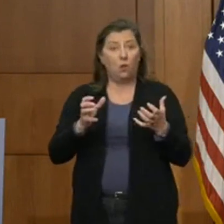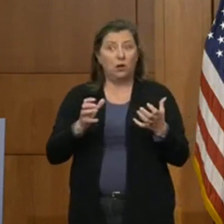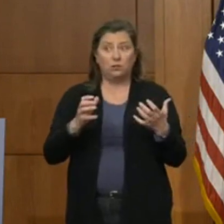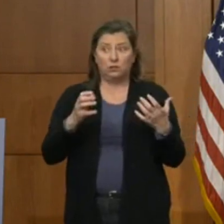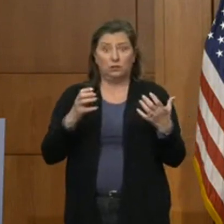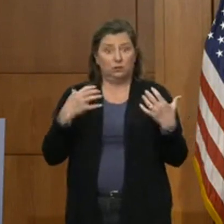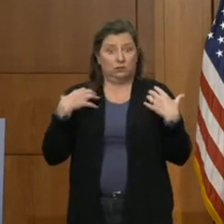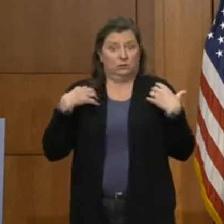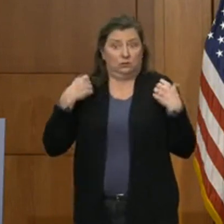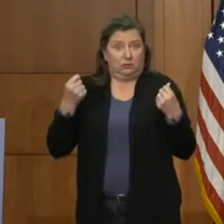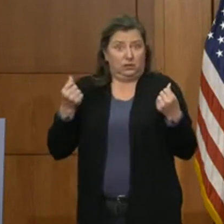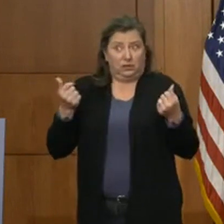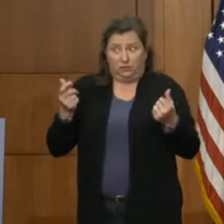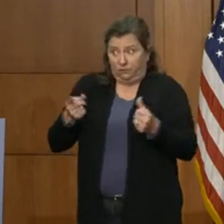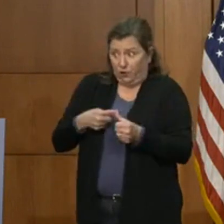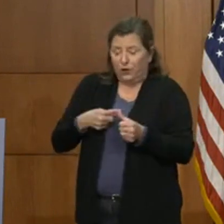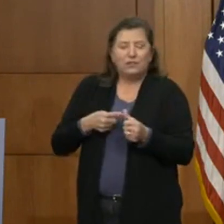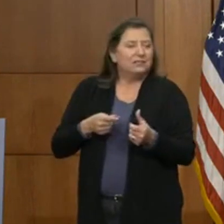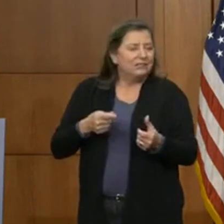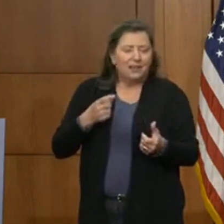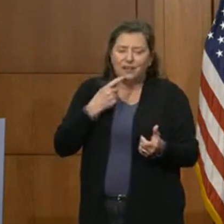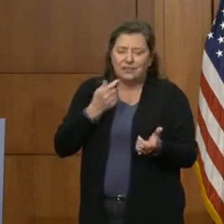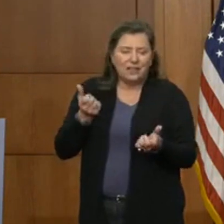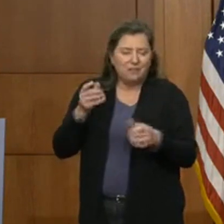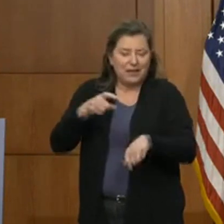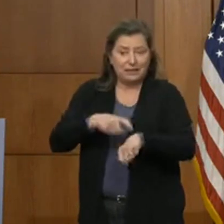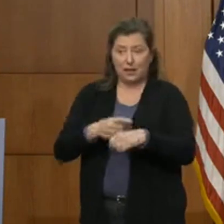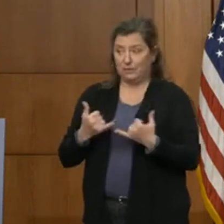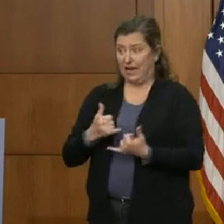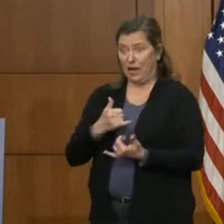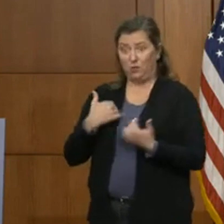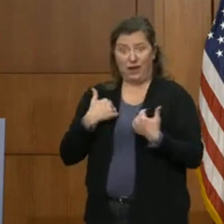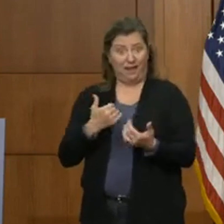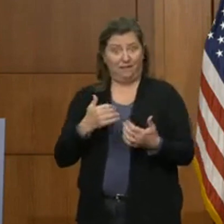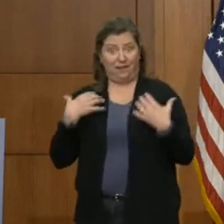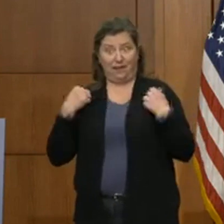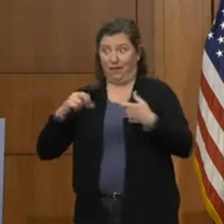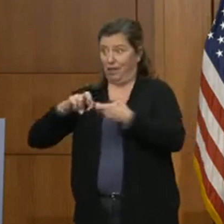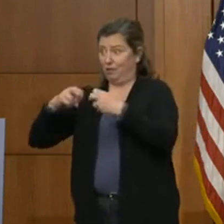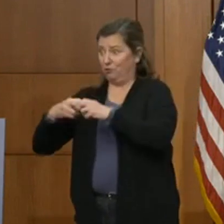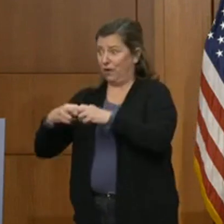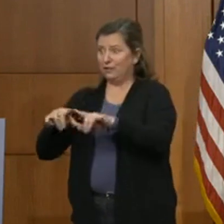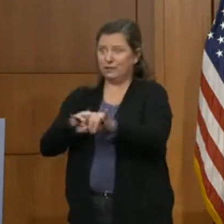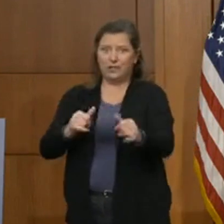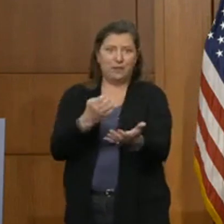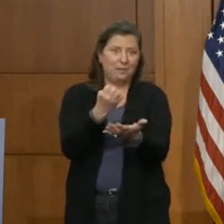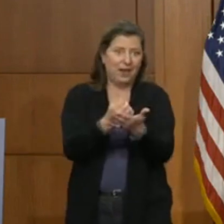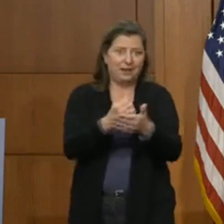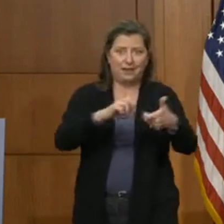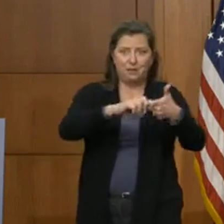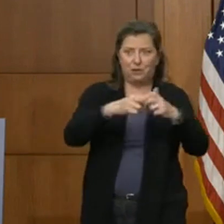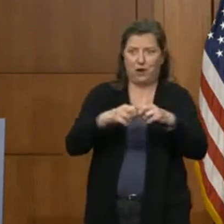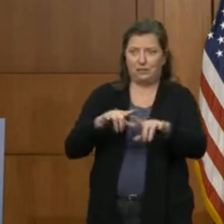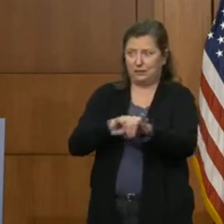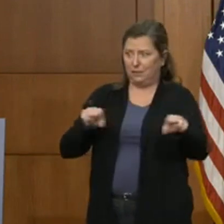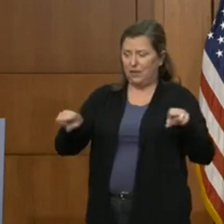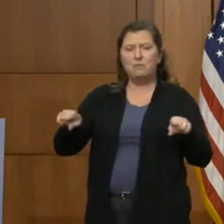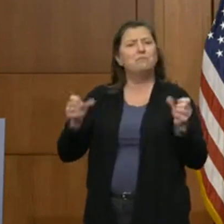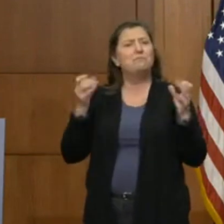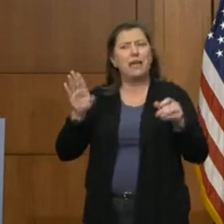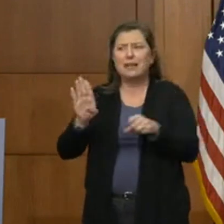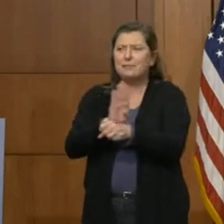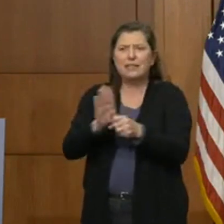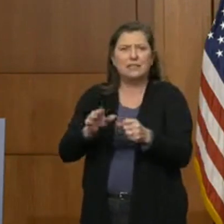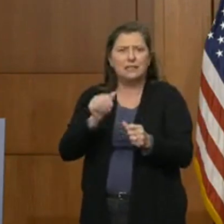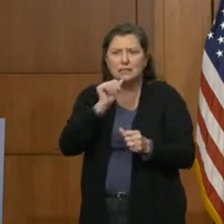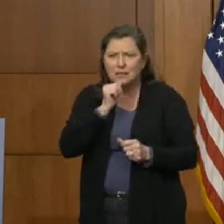us. You've heard me say many times that we're in the middle of a health crisis and also an economic crisis, and so many businesses are suffering. Many